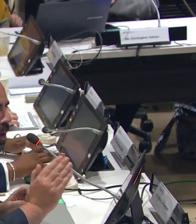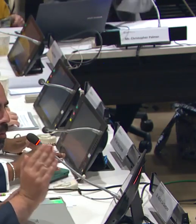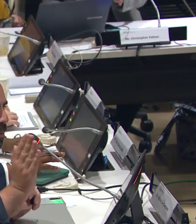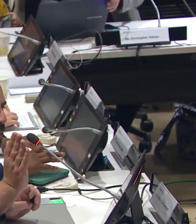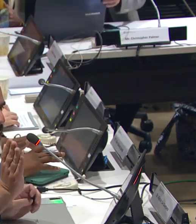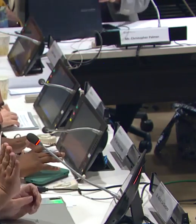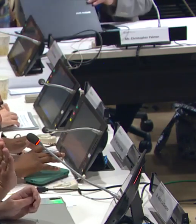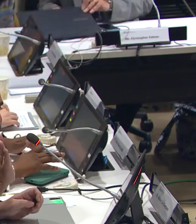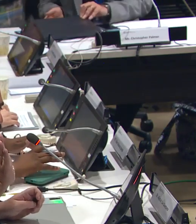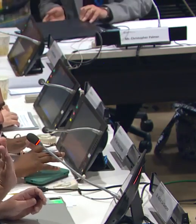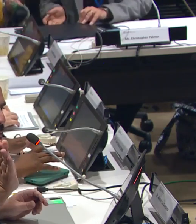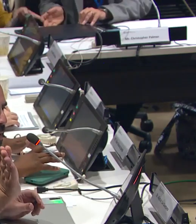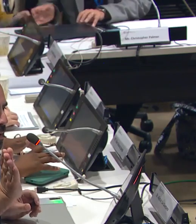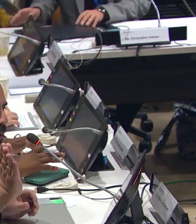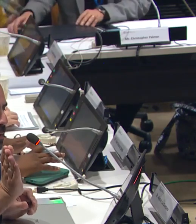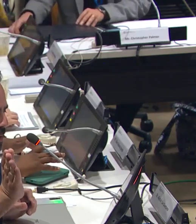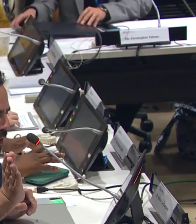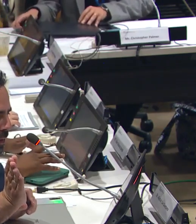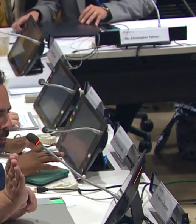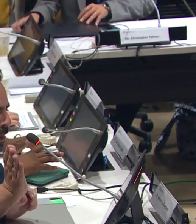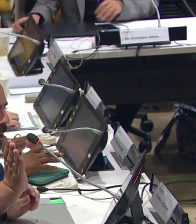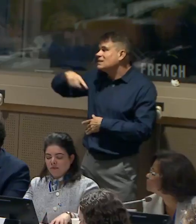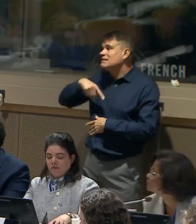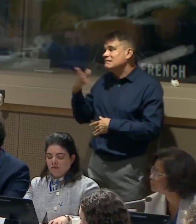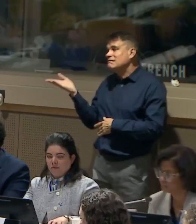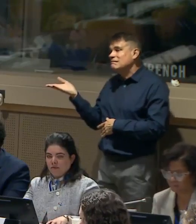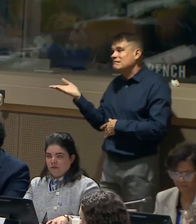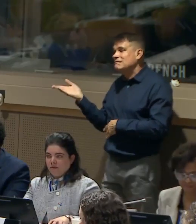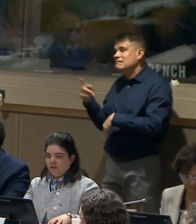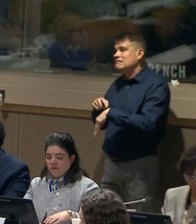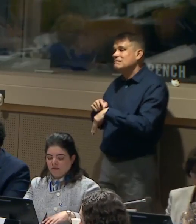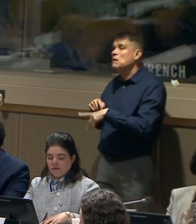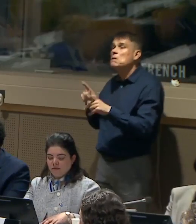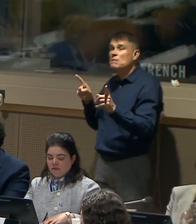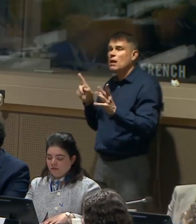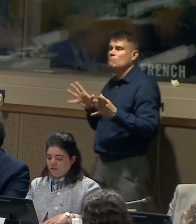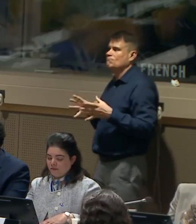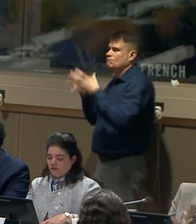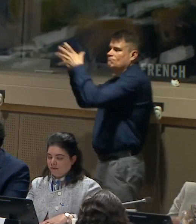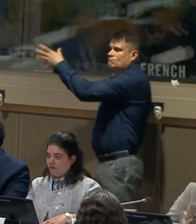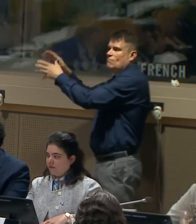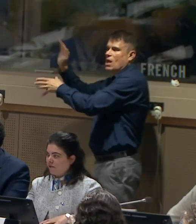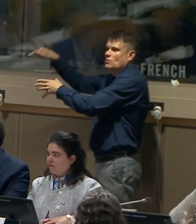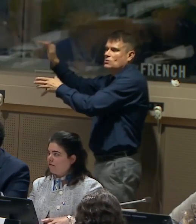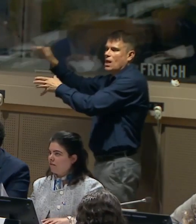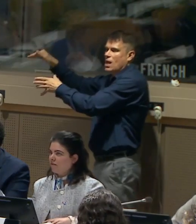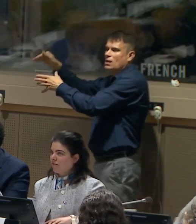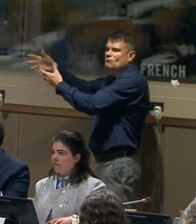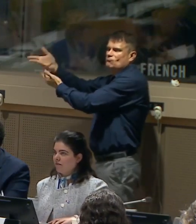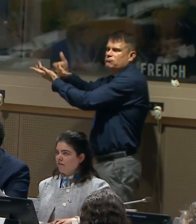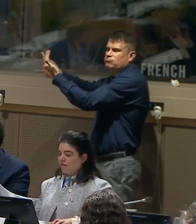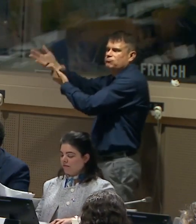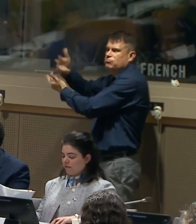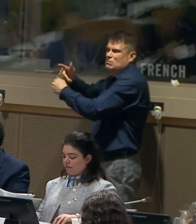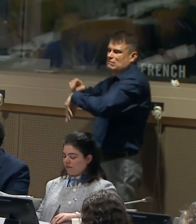now, please, I mean, we can actually meet outside and we can actually continue discussion. I know that some of you want to network